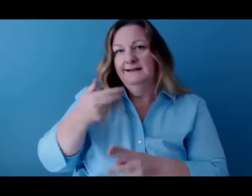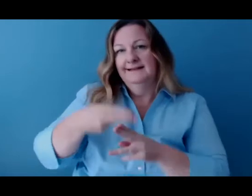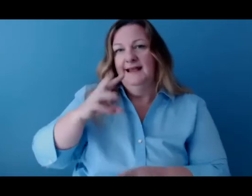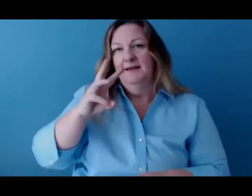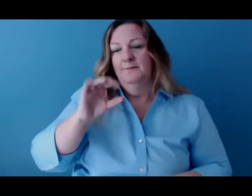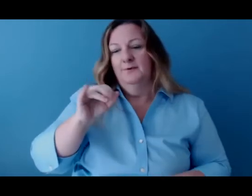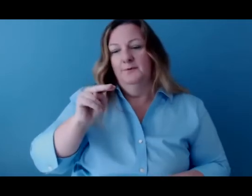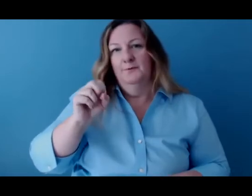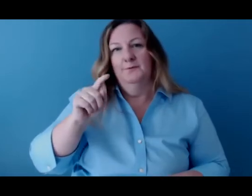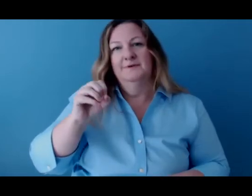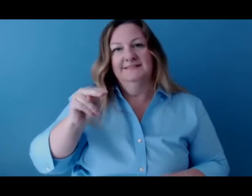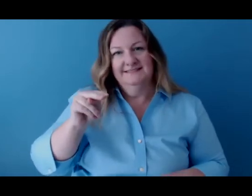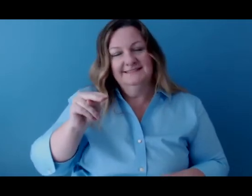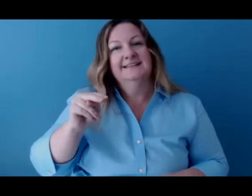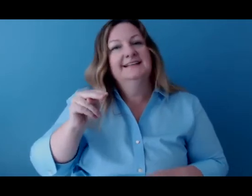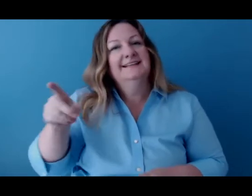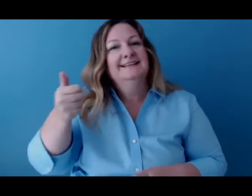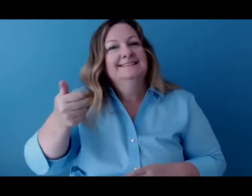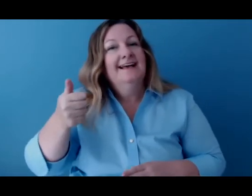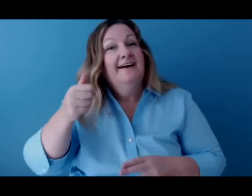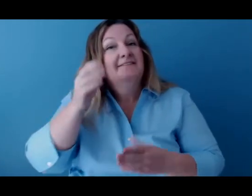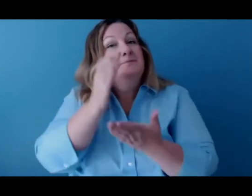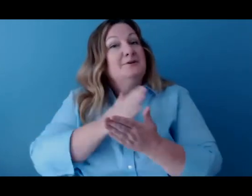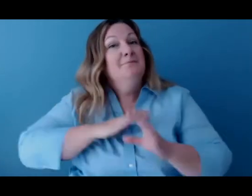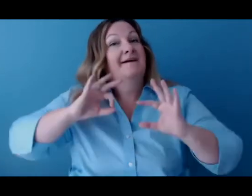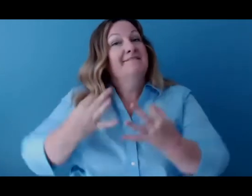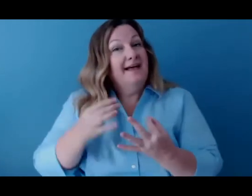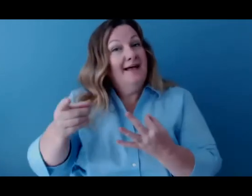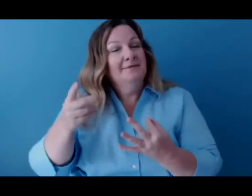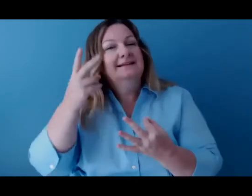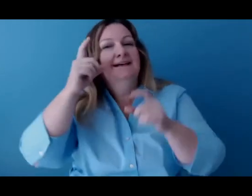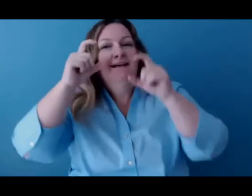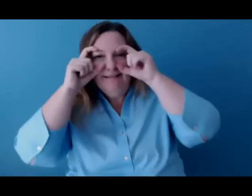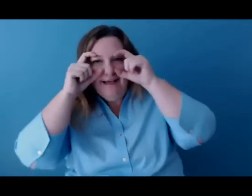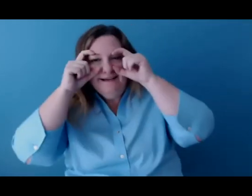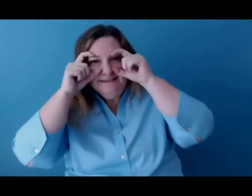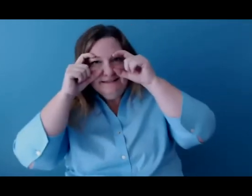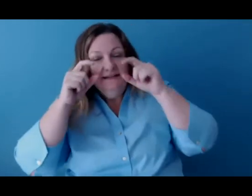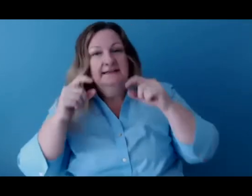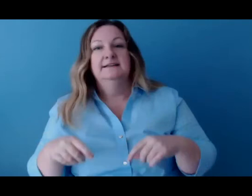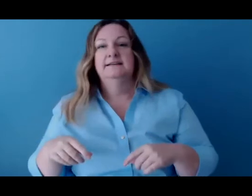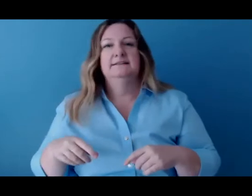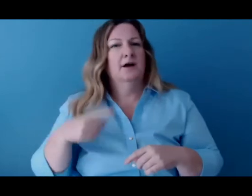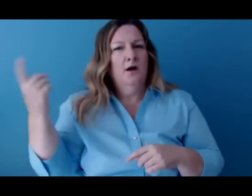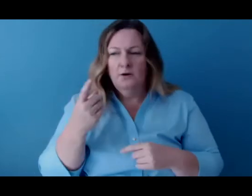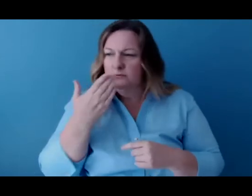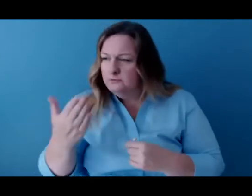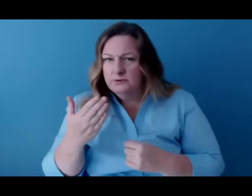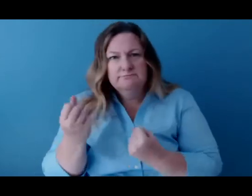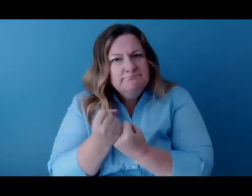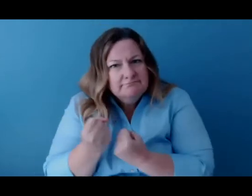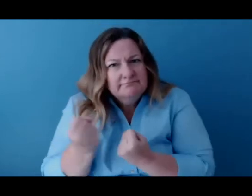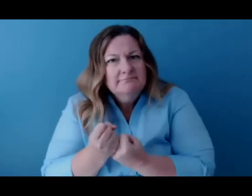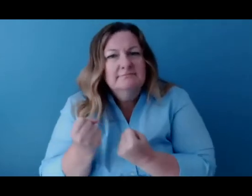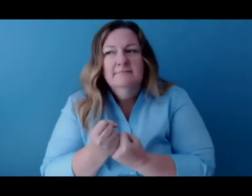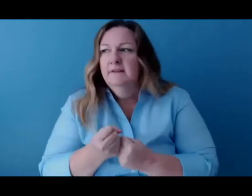pictures of our campaign, he's the one that has glasses. He was always really well taken care of. And there was options for him even before we had a